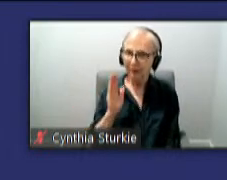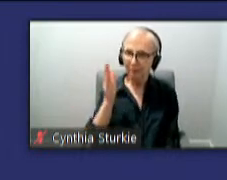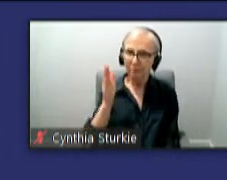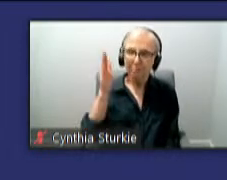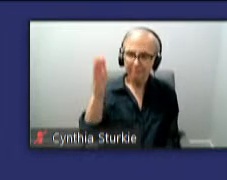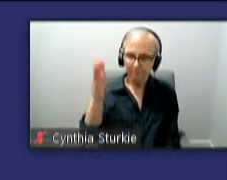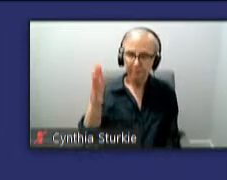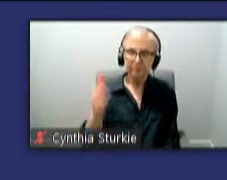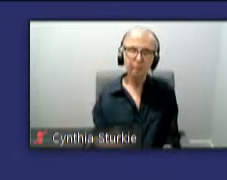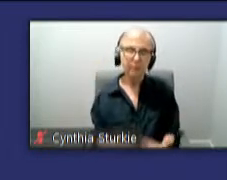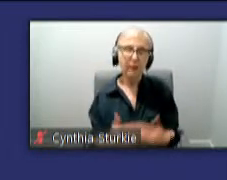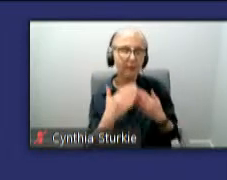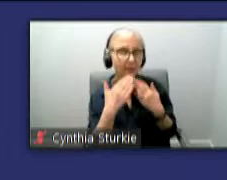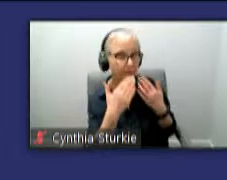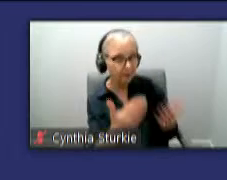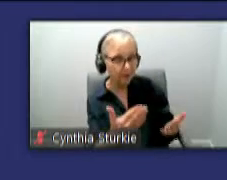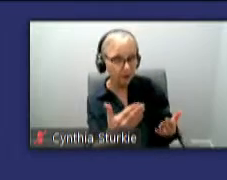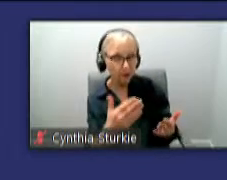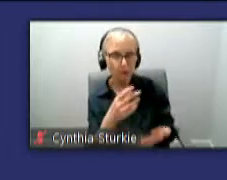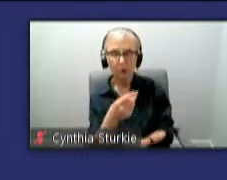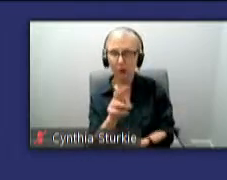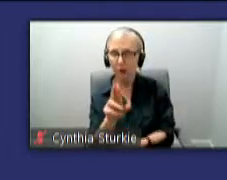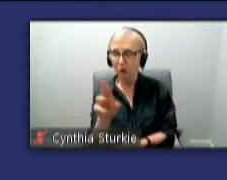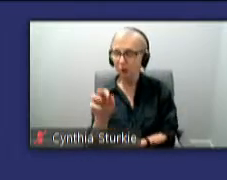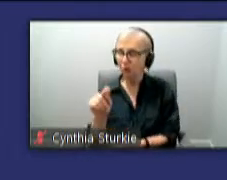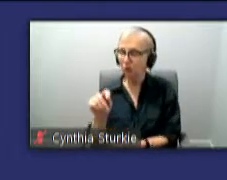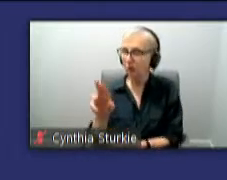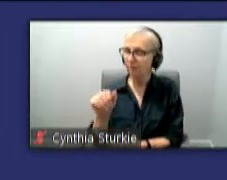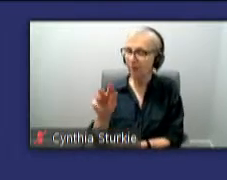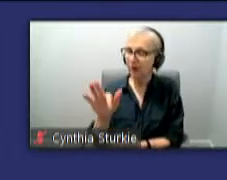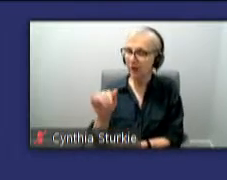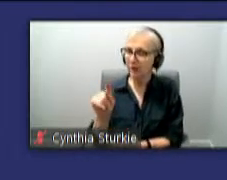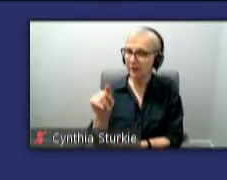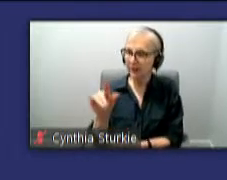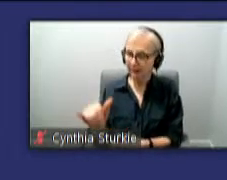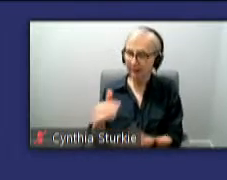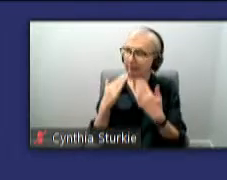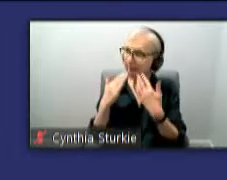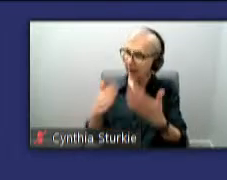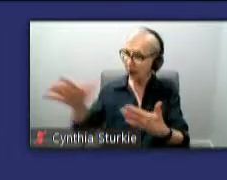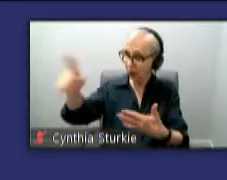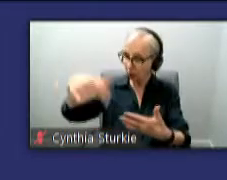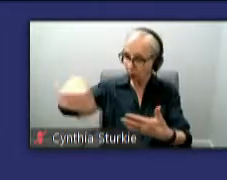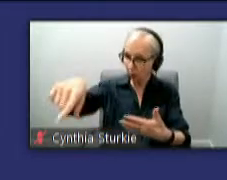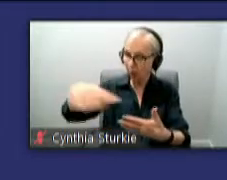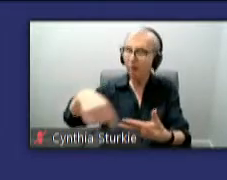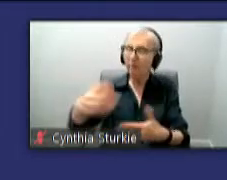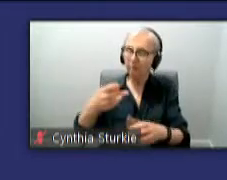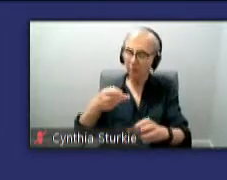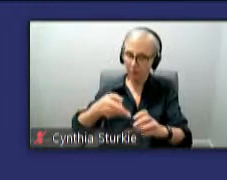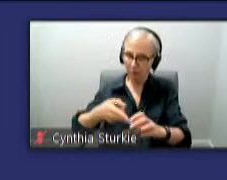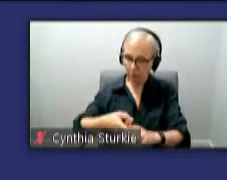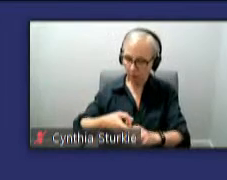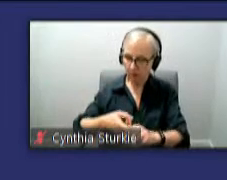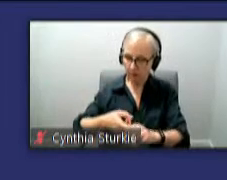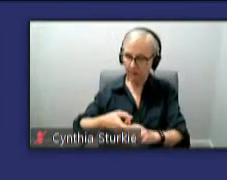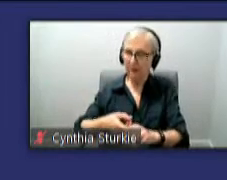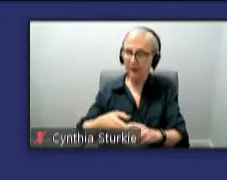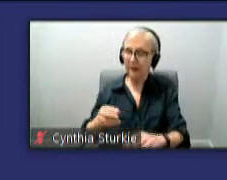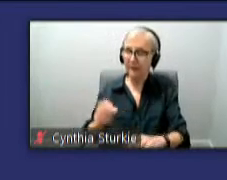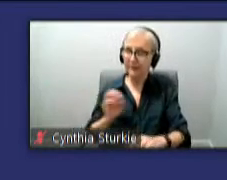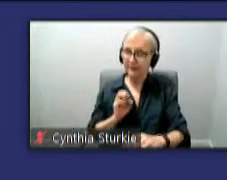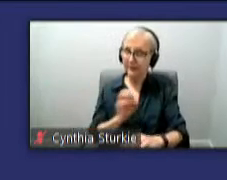Thank you, Dr. Travanti. Thank you all for joining us here today. As Executive Director